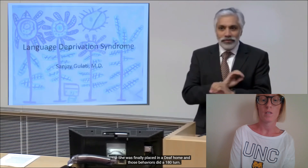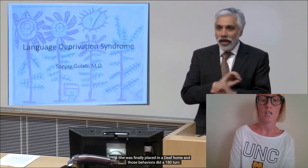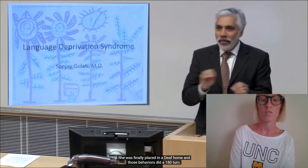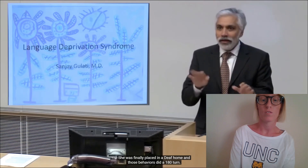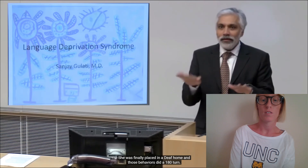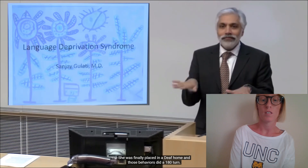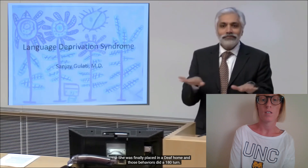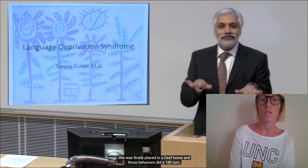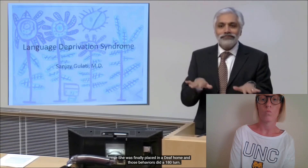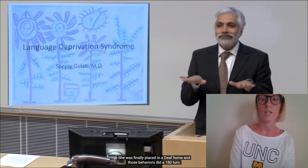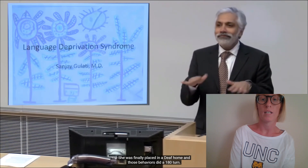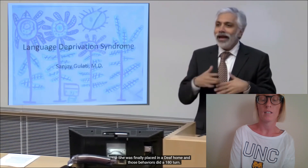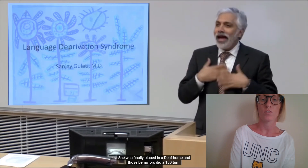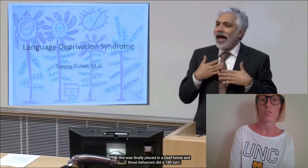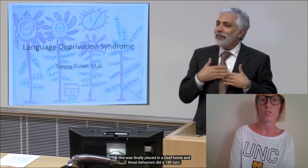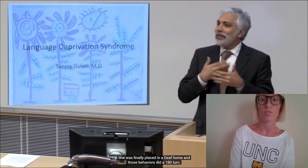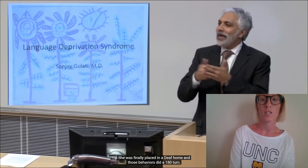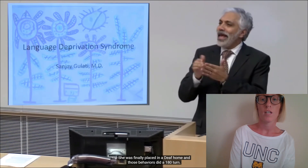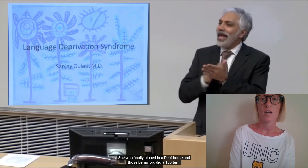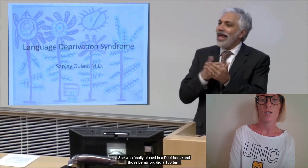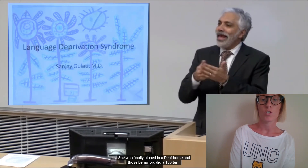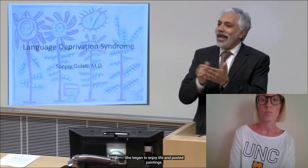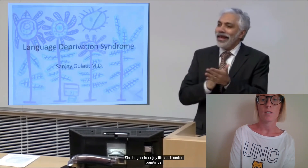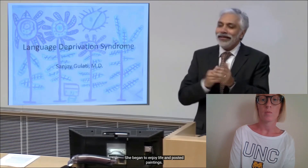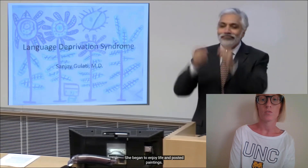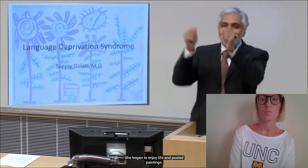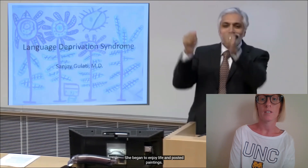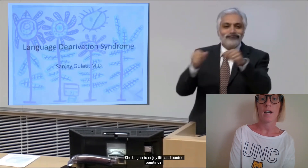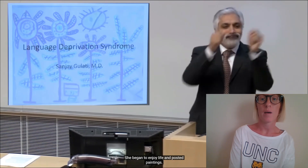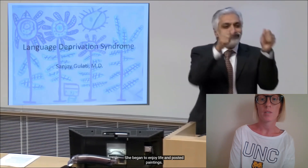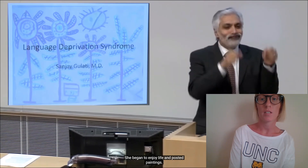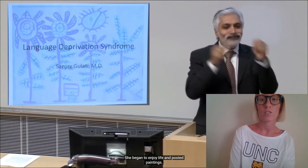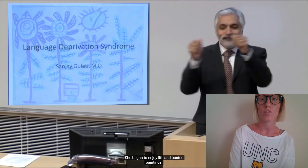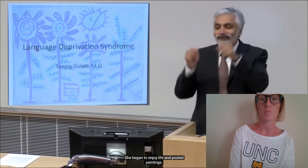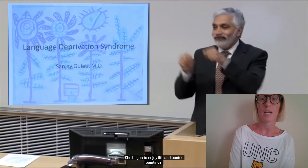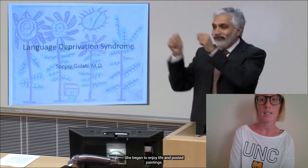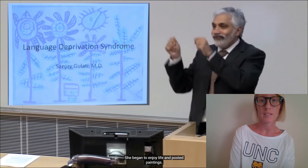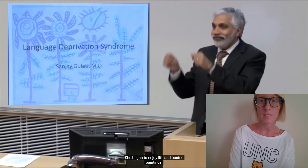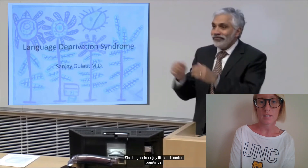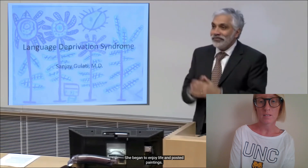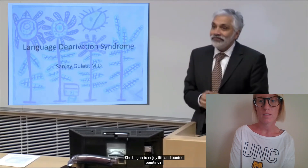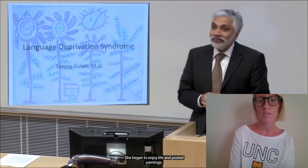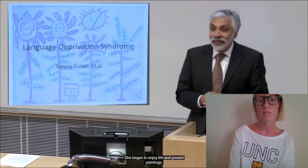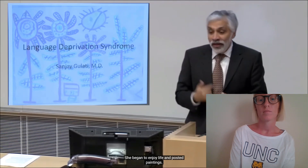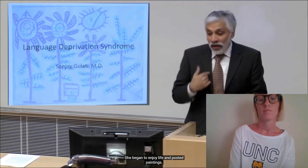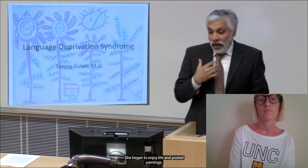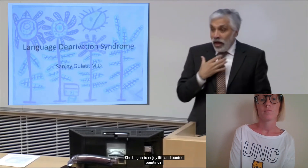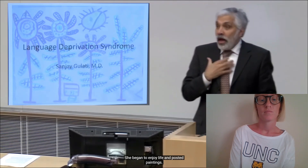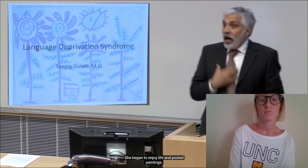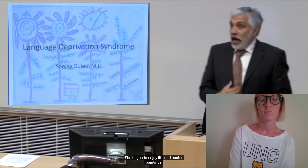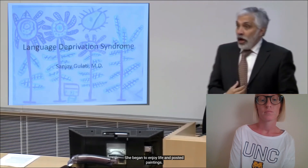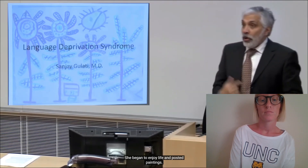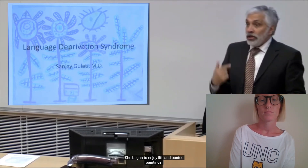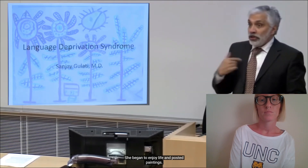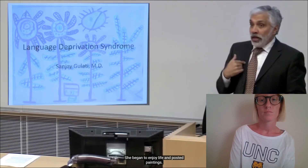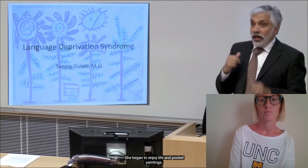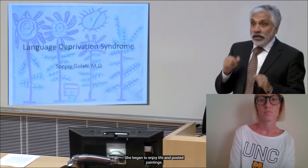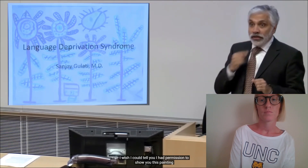those behaviors did a 180 turn. She began to enjoy life and posted paintings.